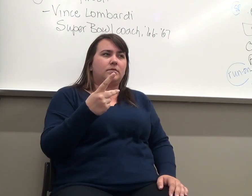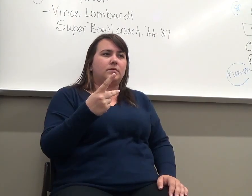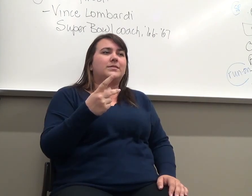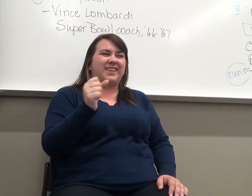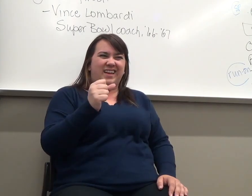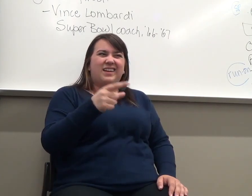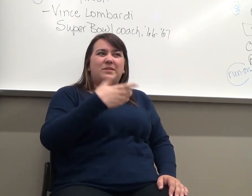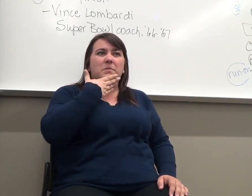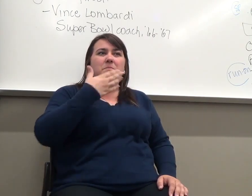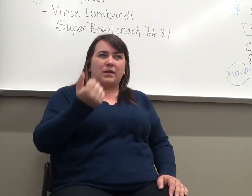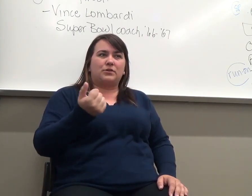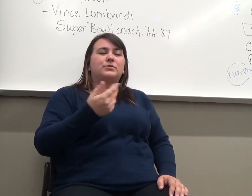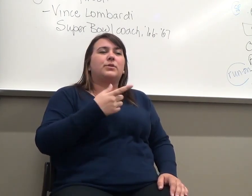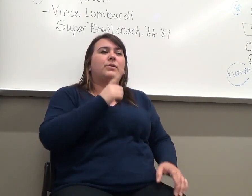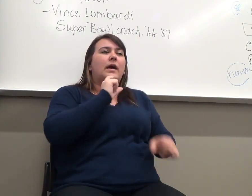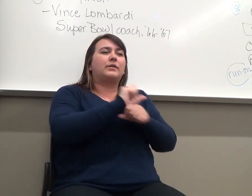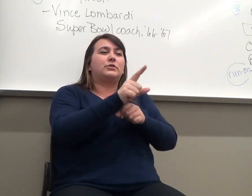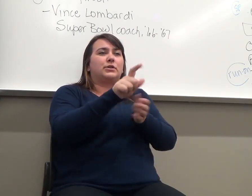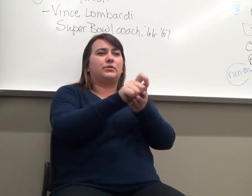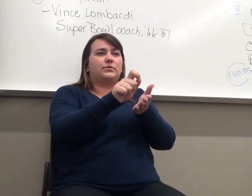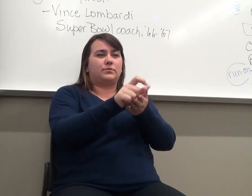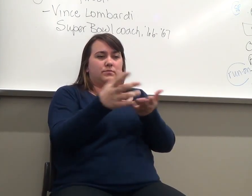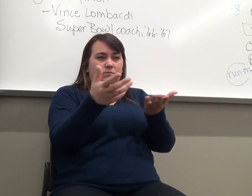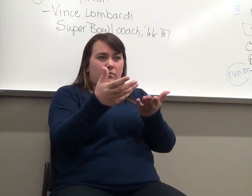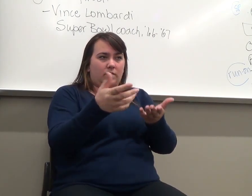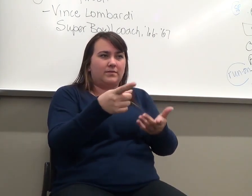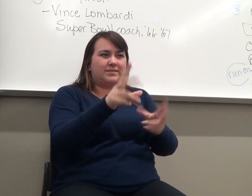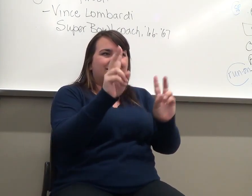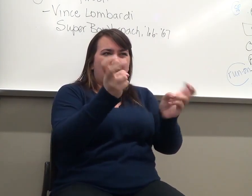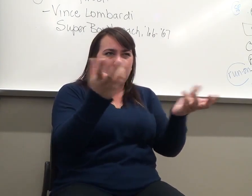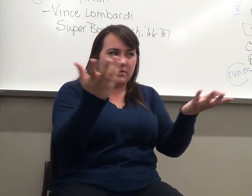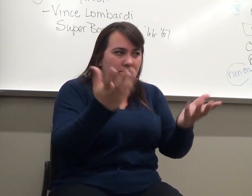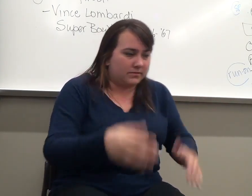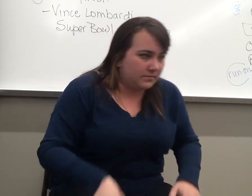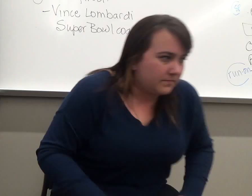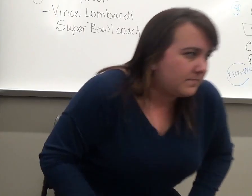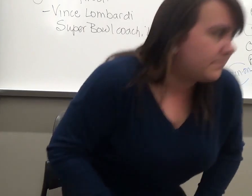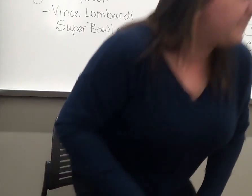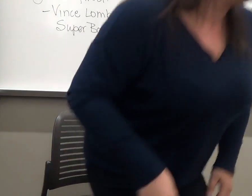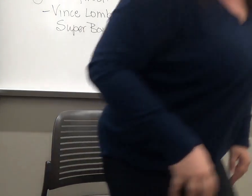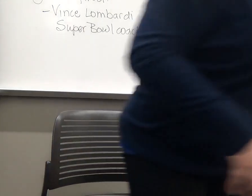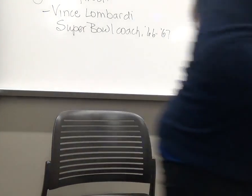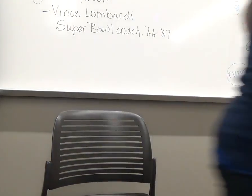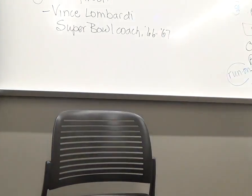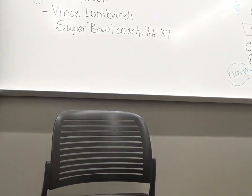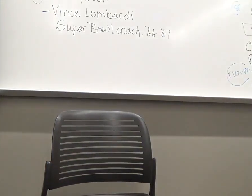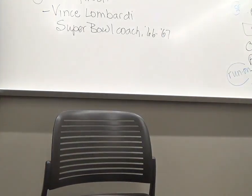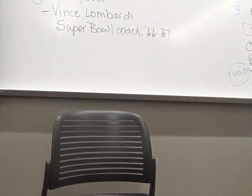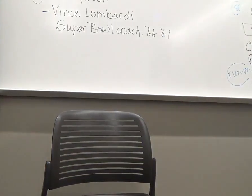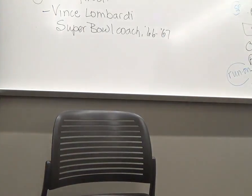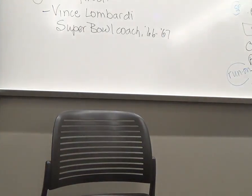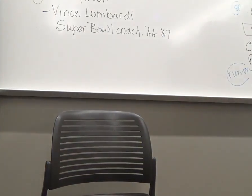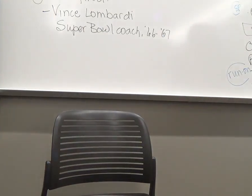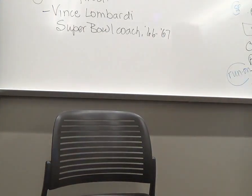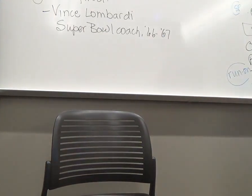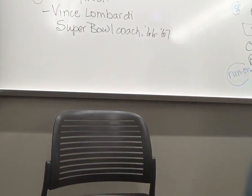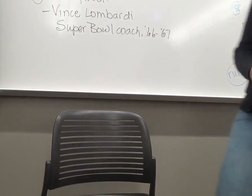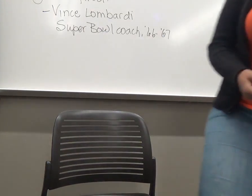we're talking about. We haven't started calling it this yet, but it's the first one on there. Develop a